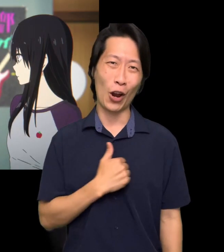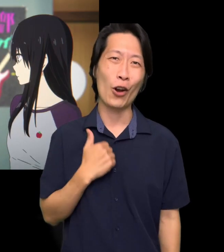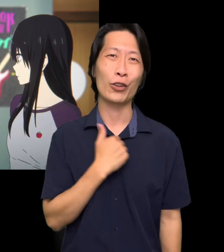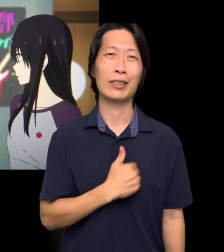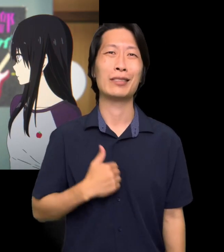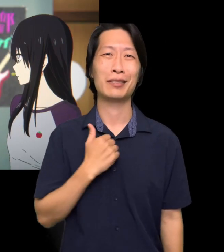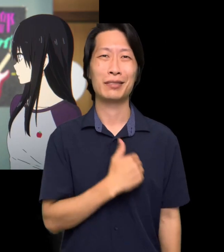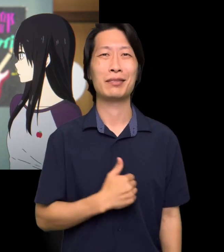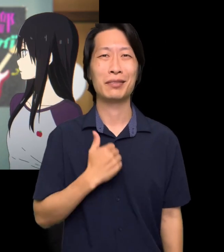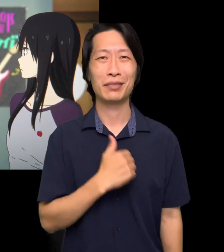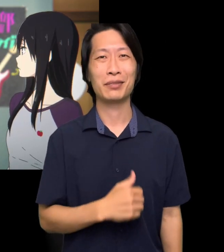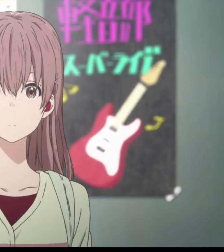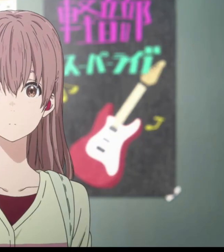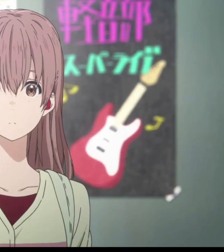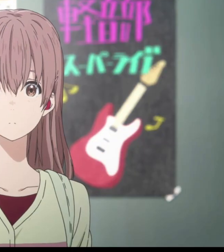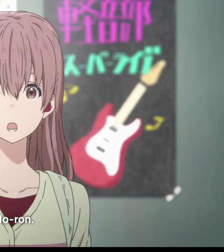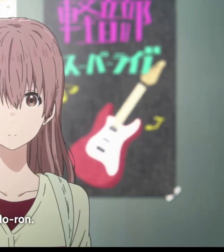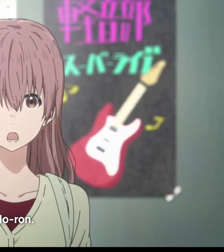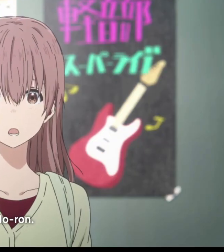Sorry.